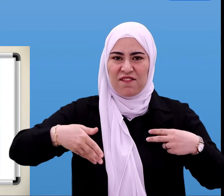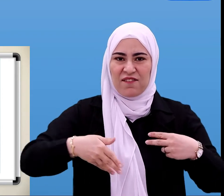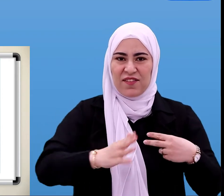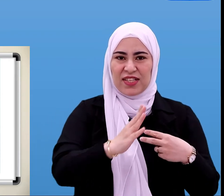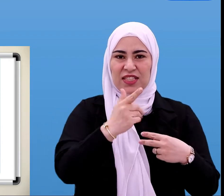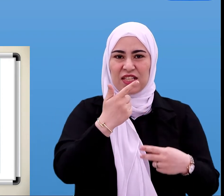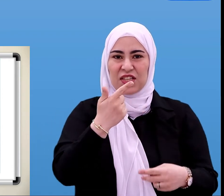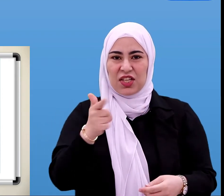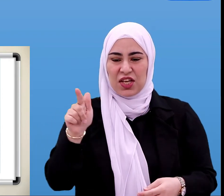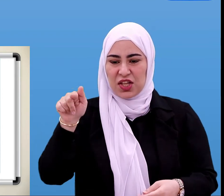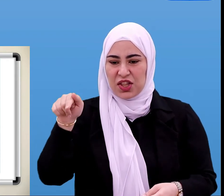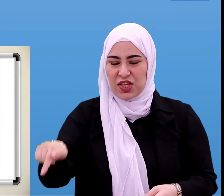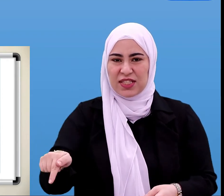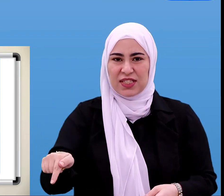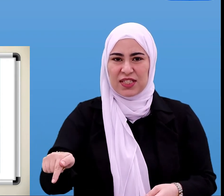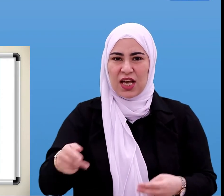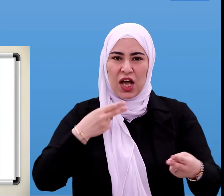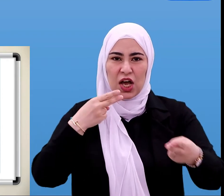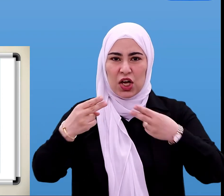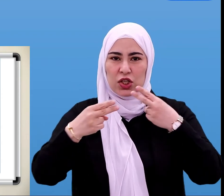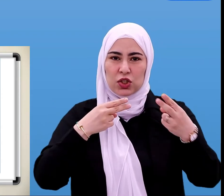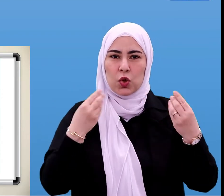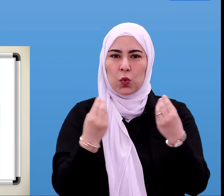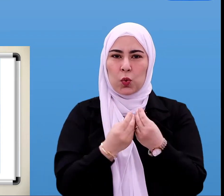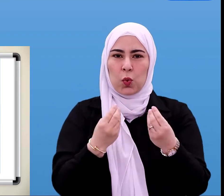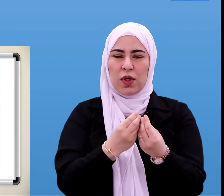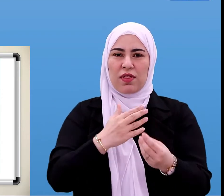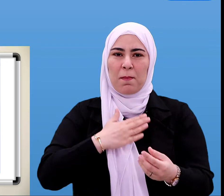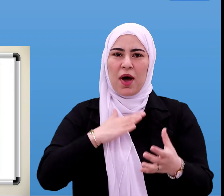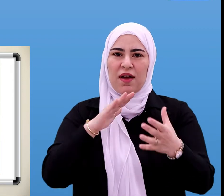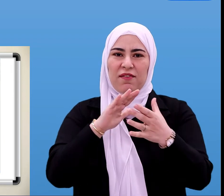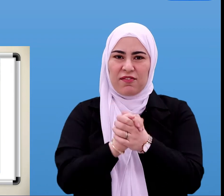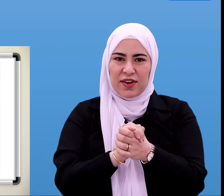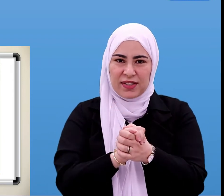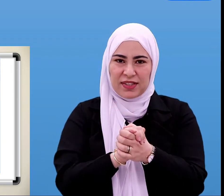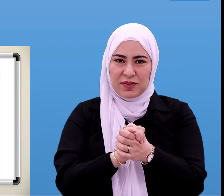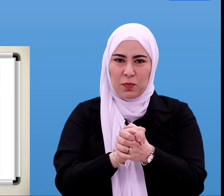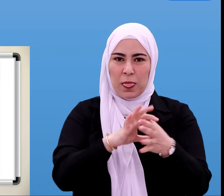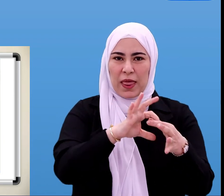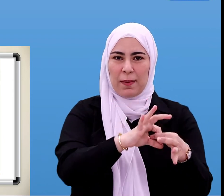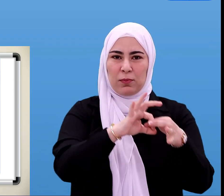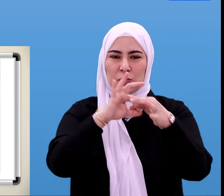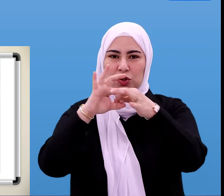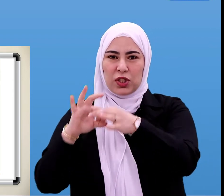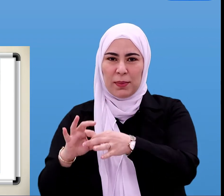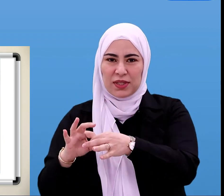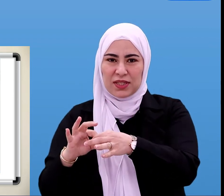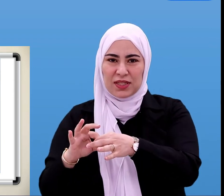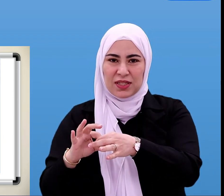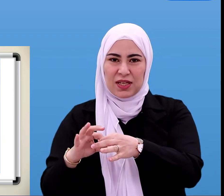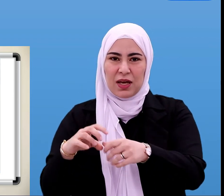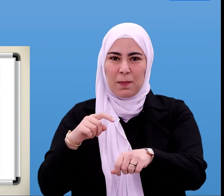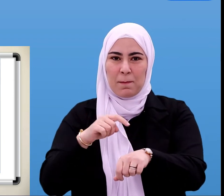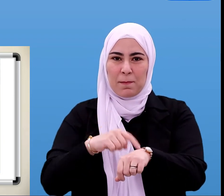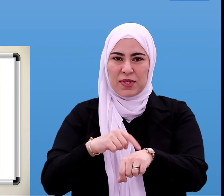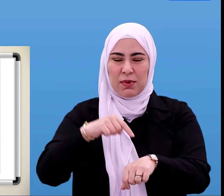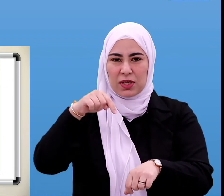has a connection with the present because I'm pointing at the restaurant now. This is the restaurant that I have visited with my friends. That's why